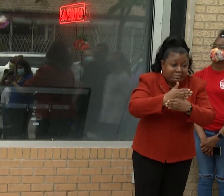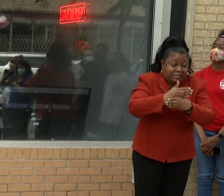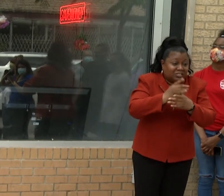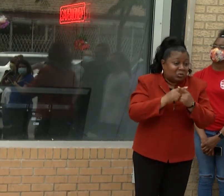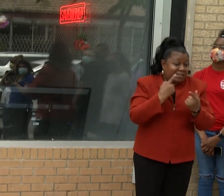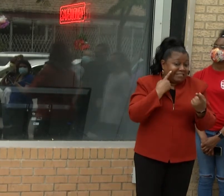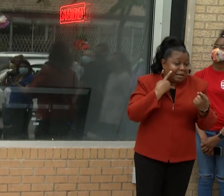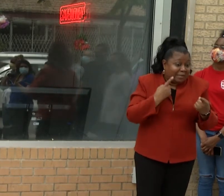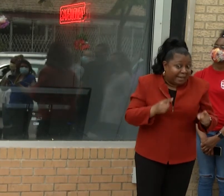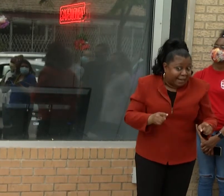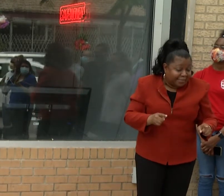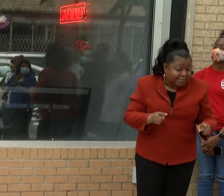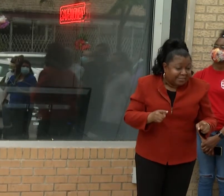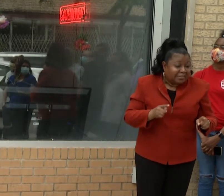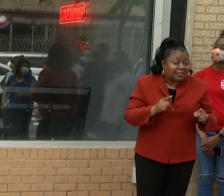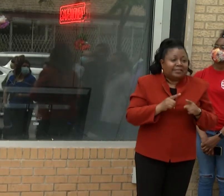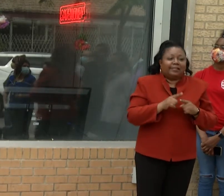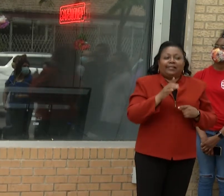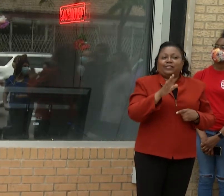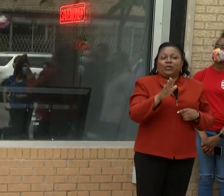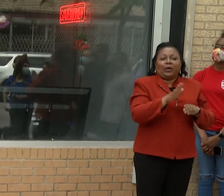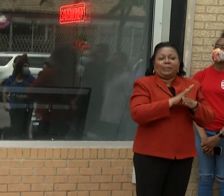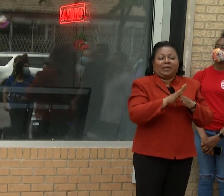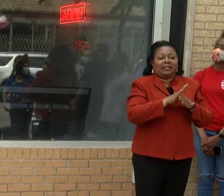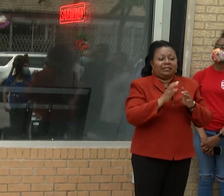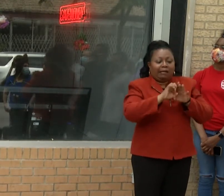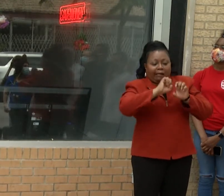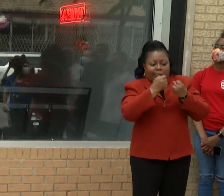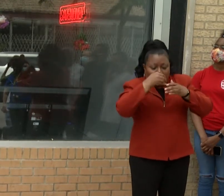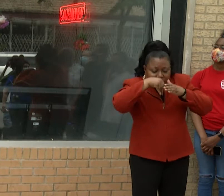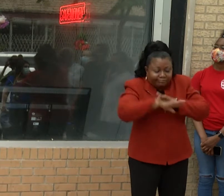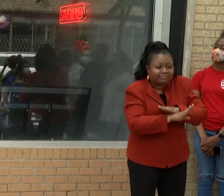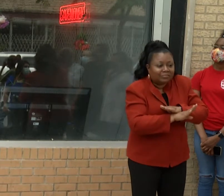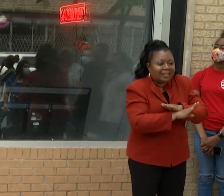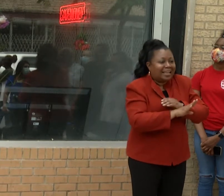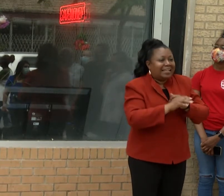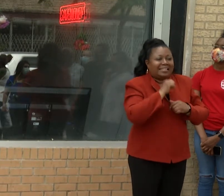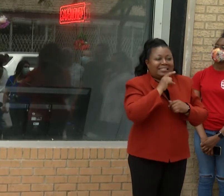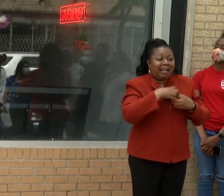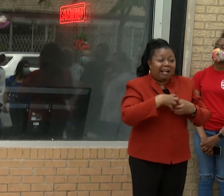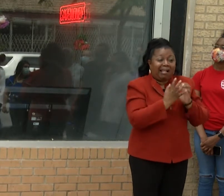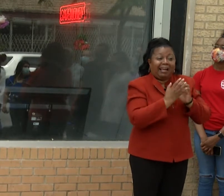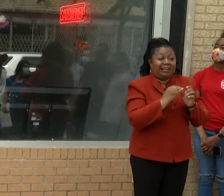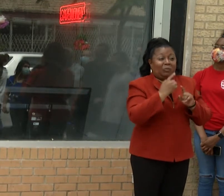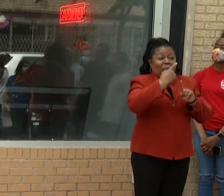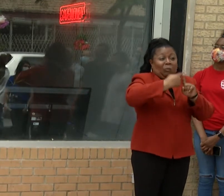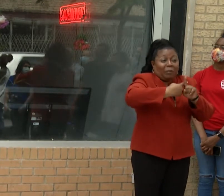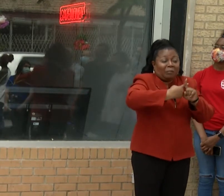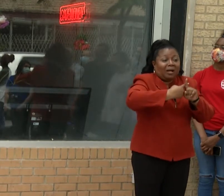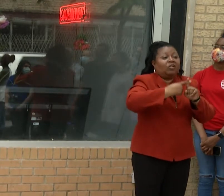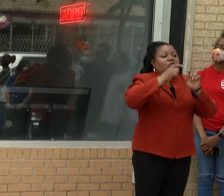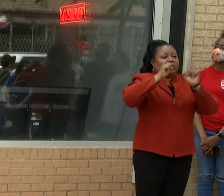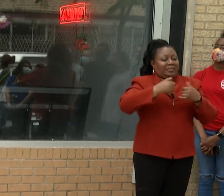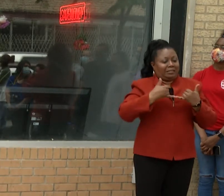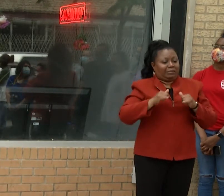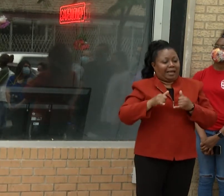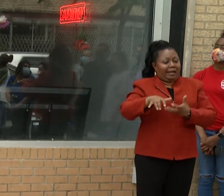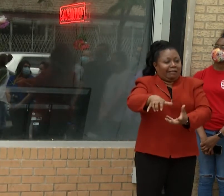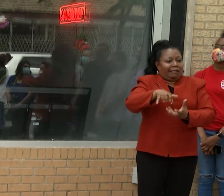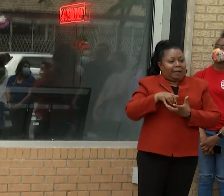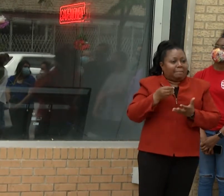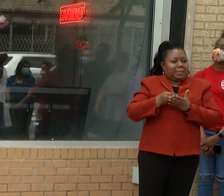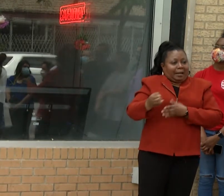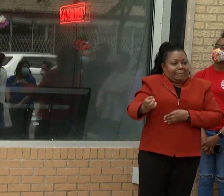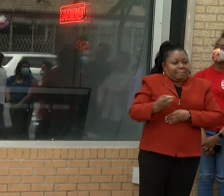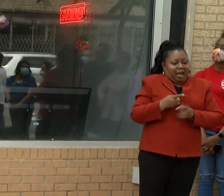in the event that your business is broken into and it's not rebuilt for another month, you're able to recoup those